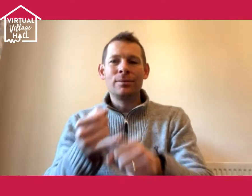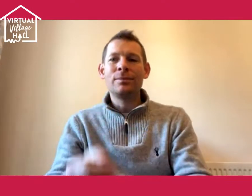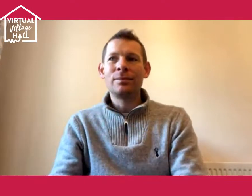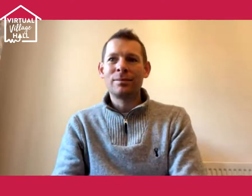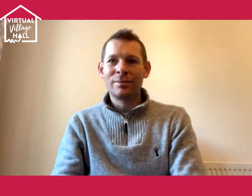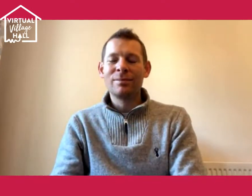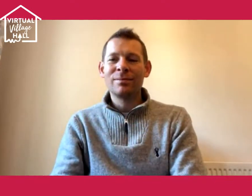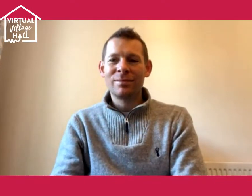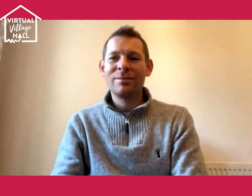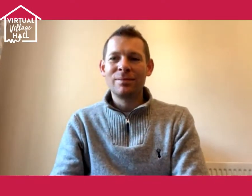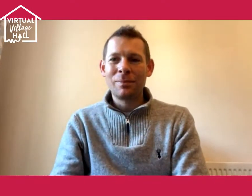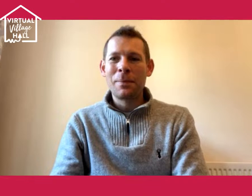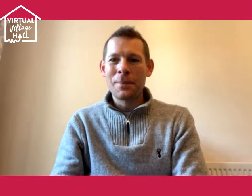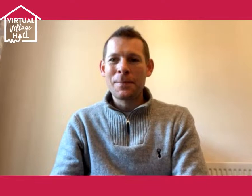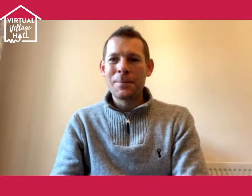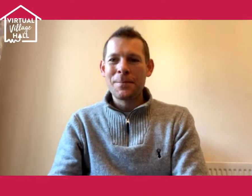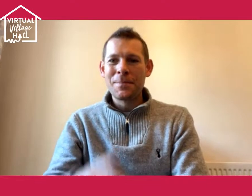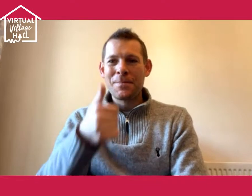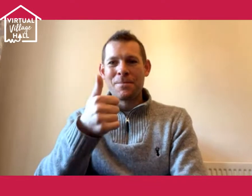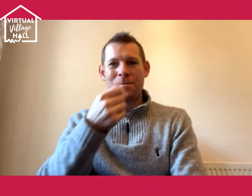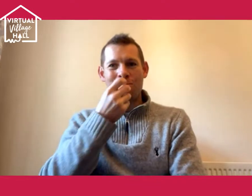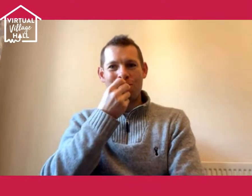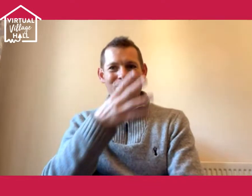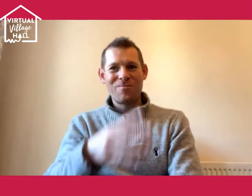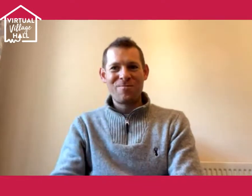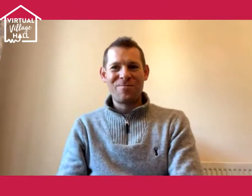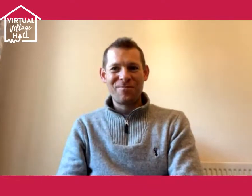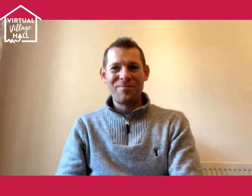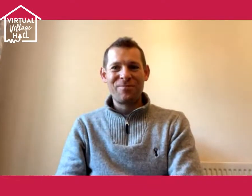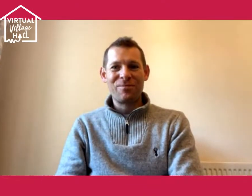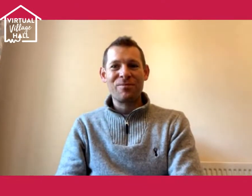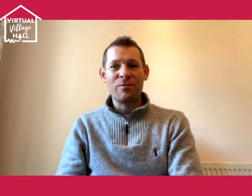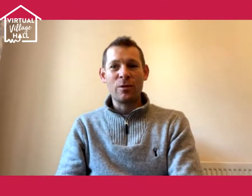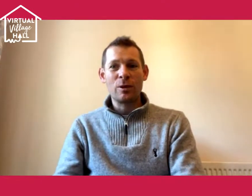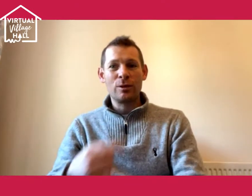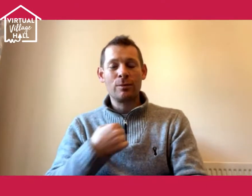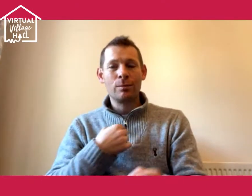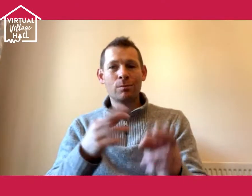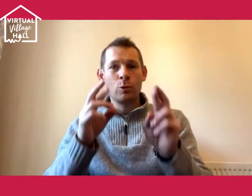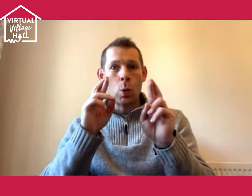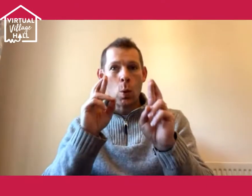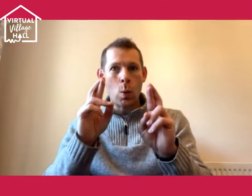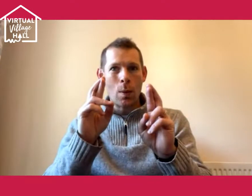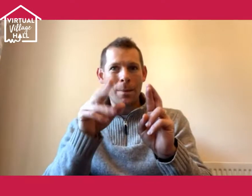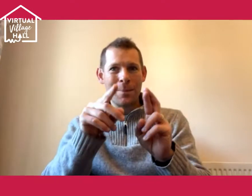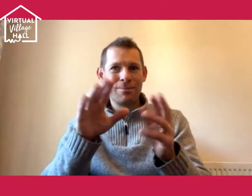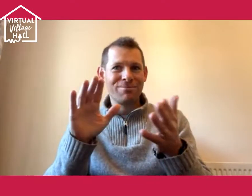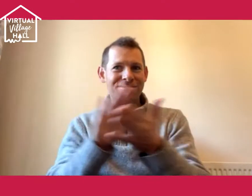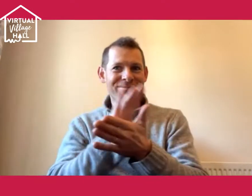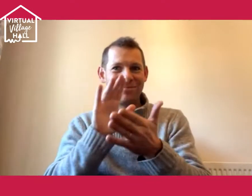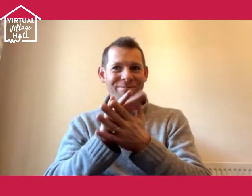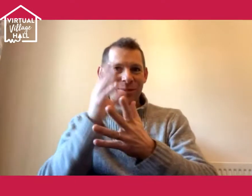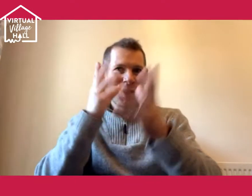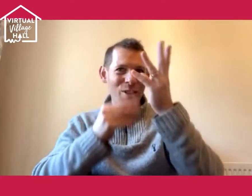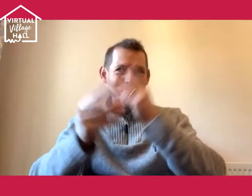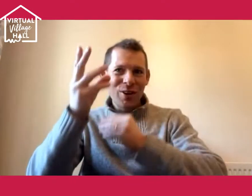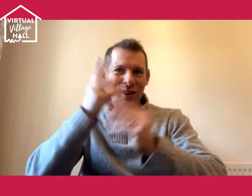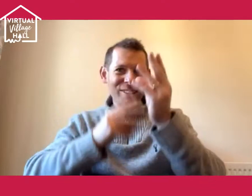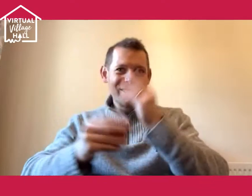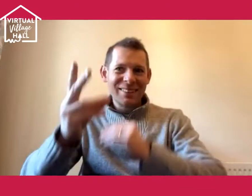word grey in relation to hair. So that's how you would sign grey. Hopefully everyone enjoyed